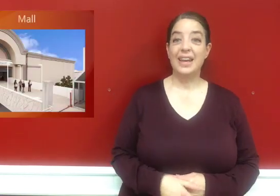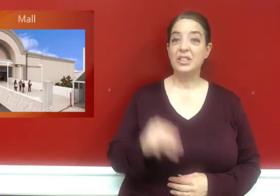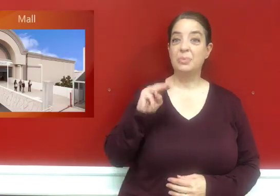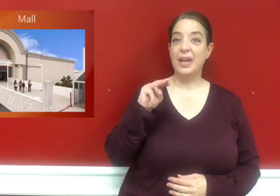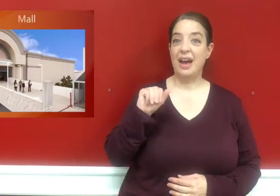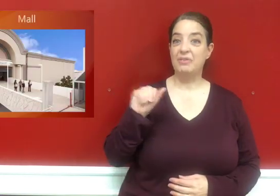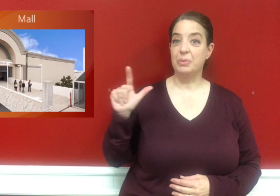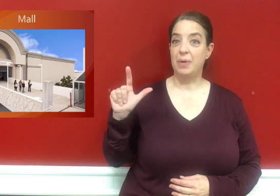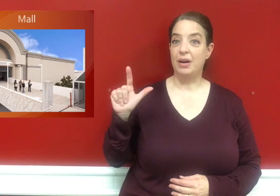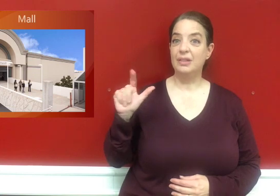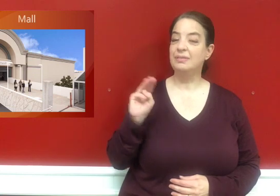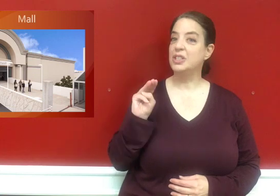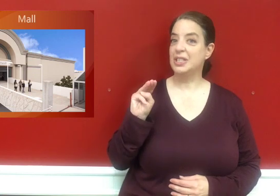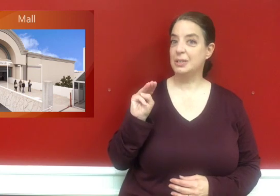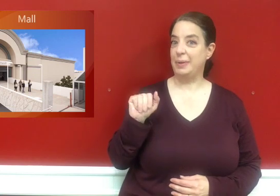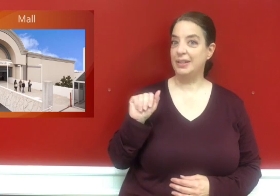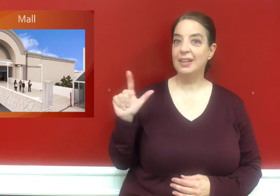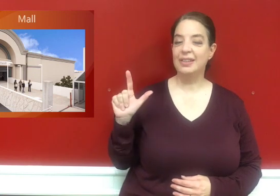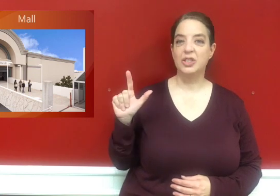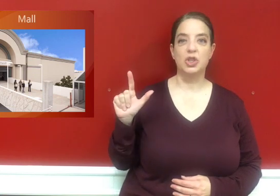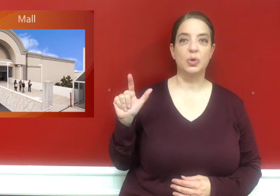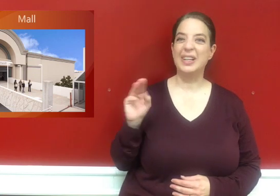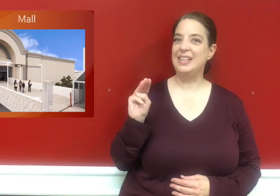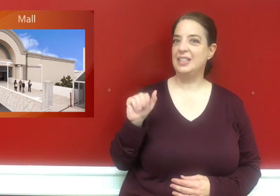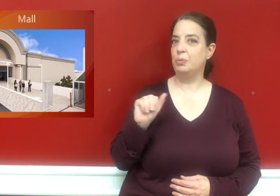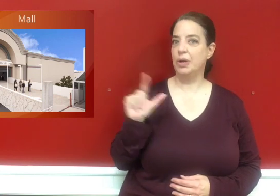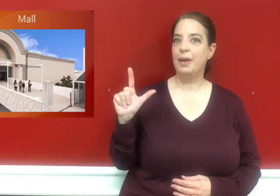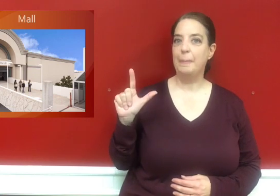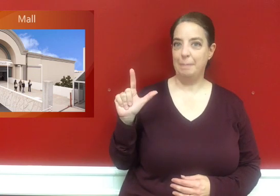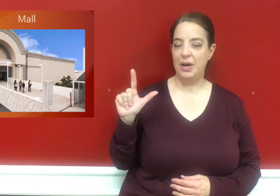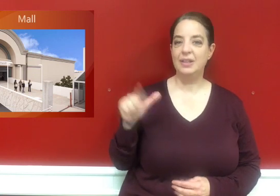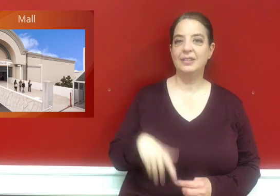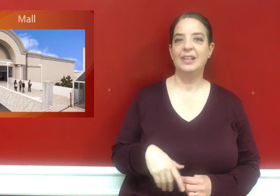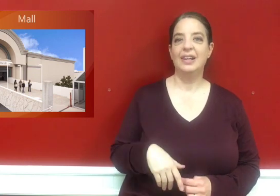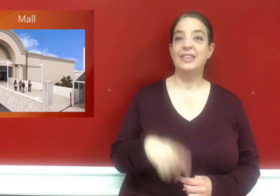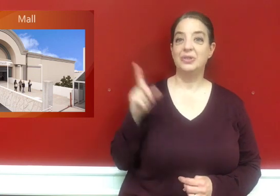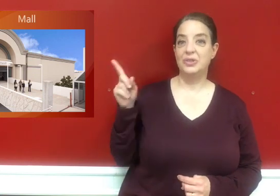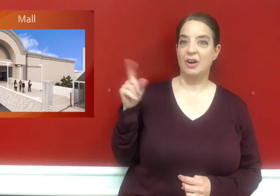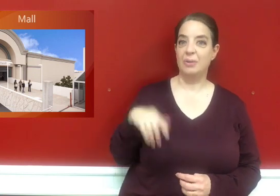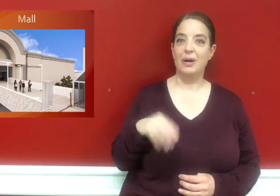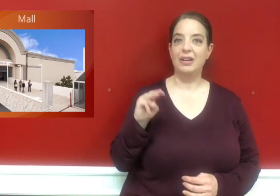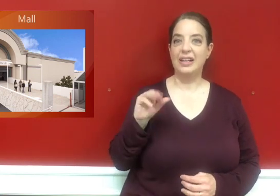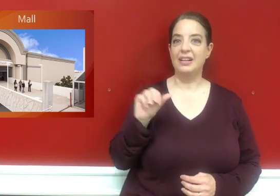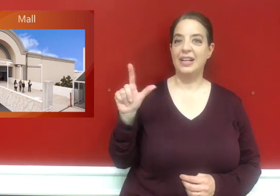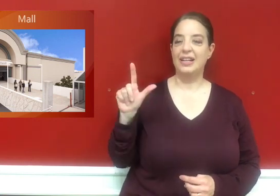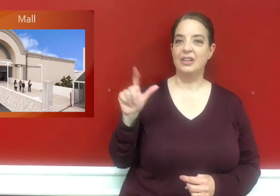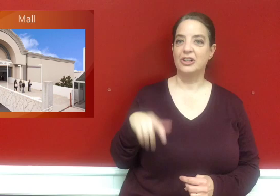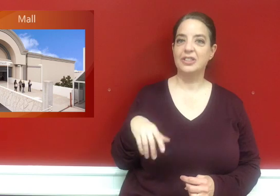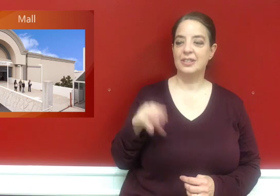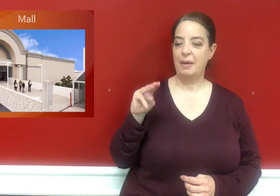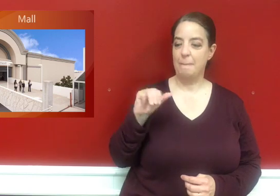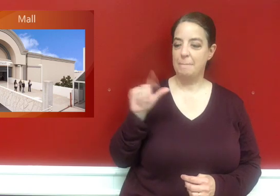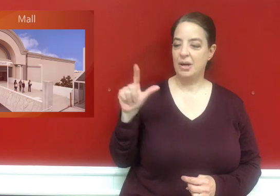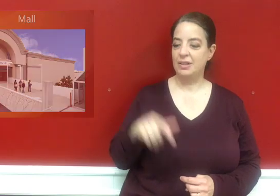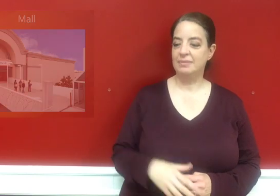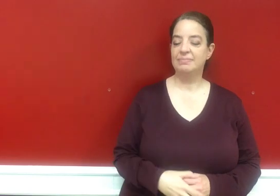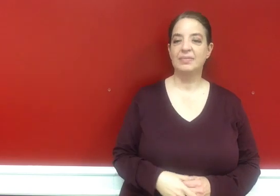Next we have the mall. You just spell it. It's a short, easy word. Mall. This is our mall here in Amherst. Mall.